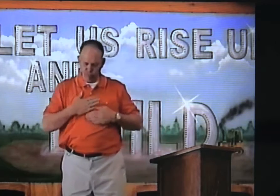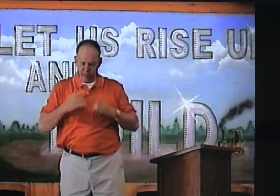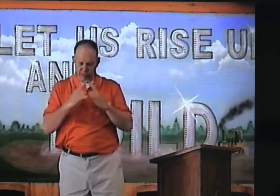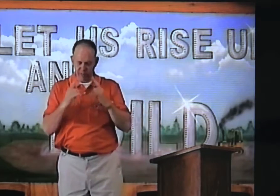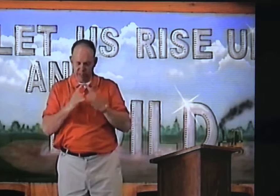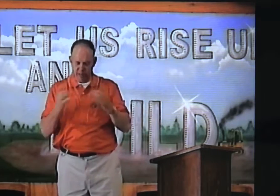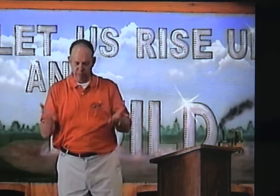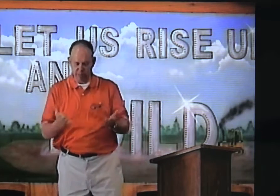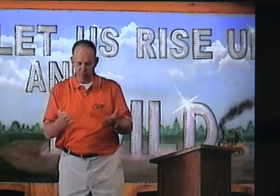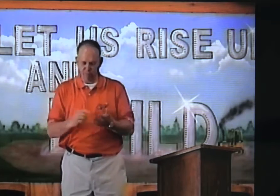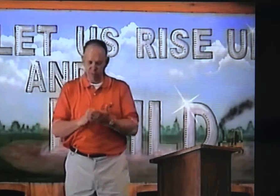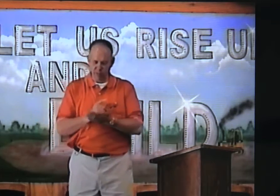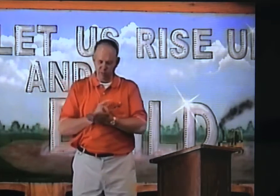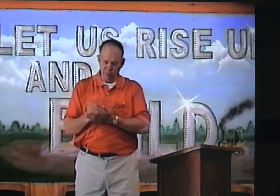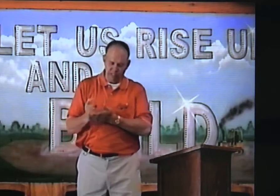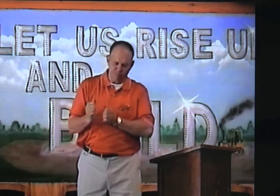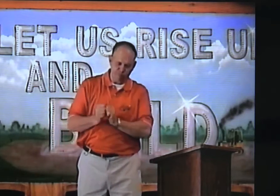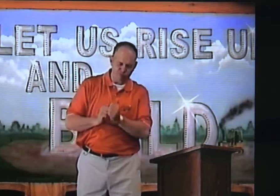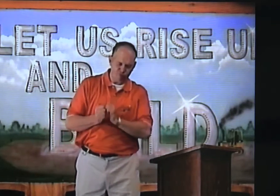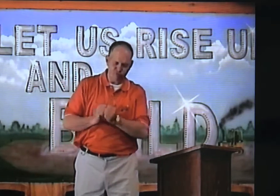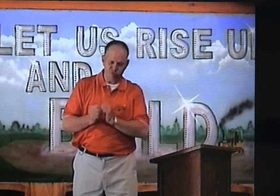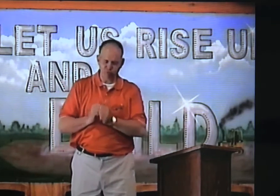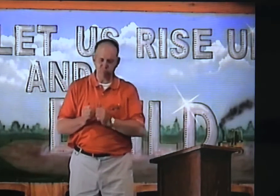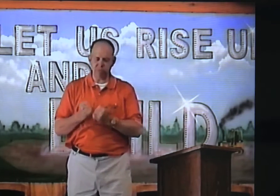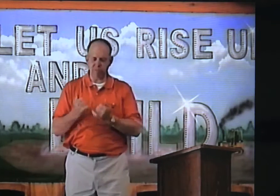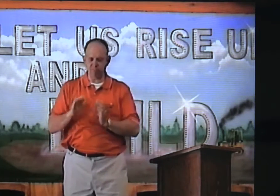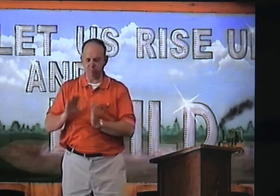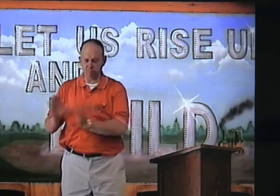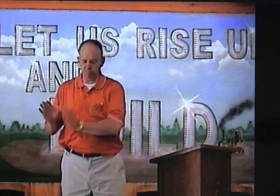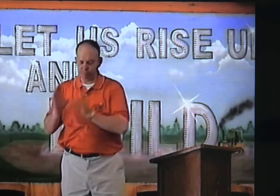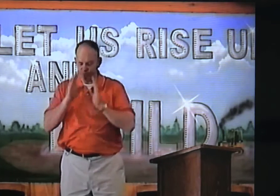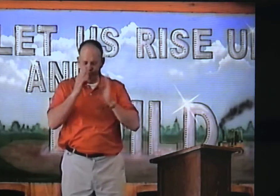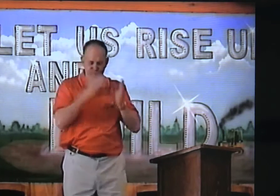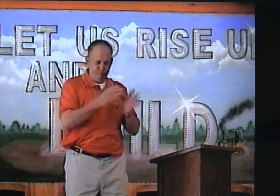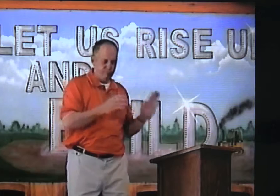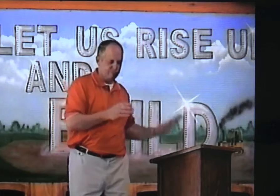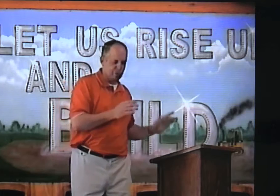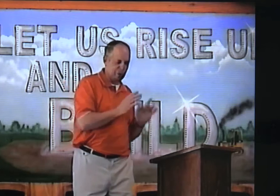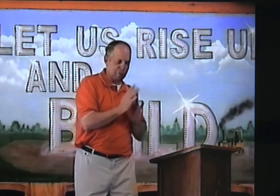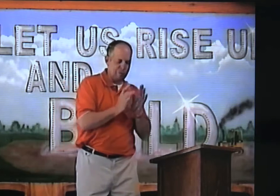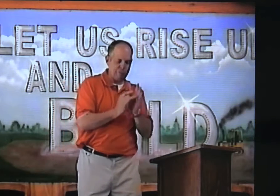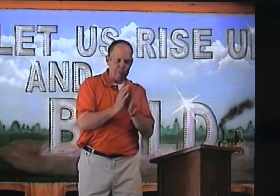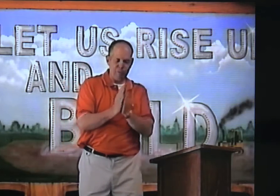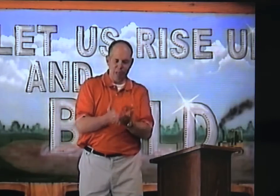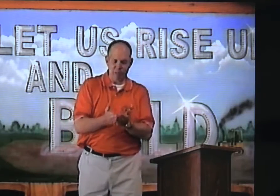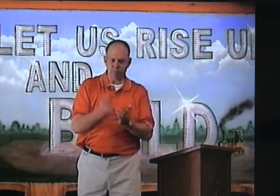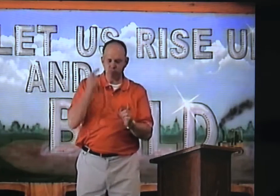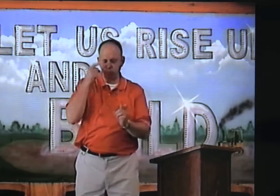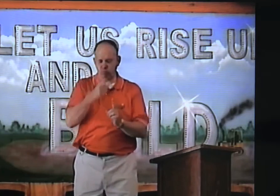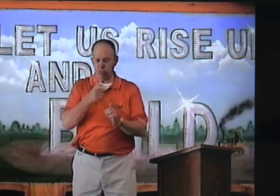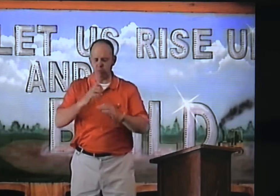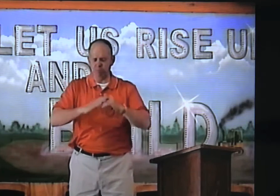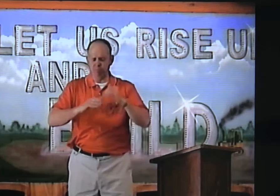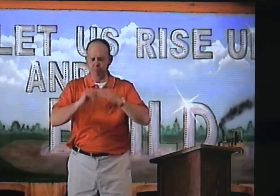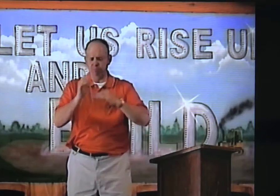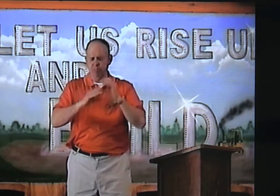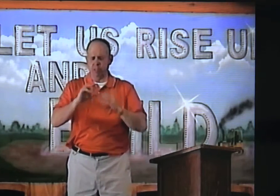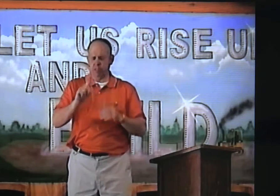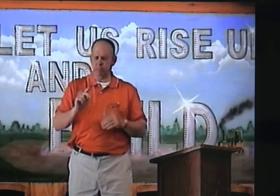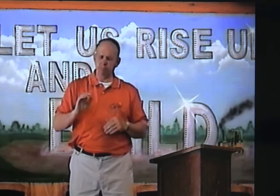you for the enjoyment of this camp this week, the contest of Hometown, and I help us to focus on the preaching,